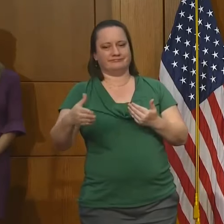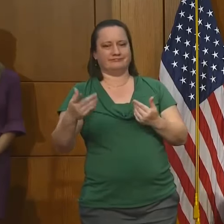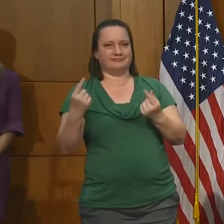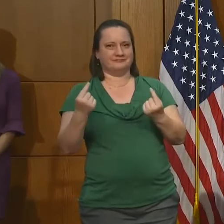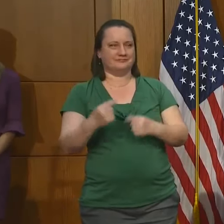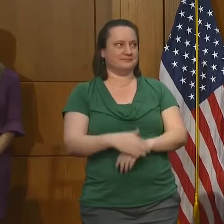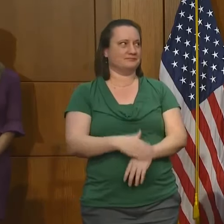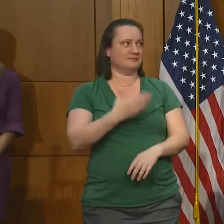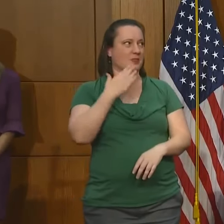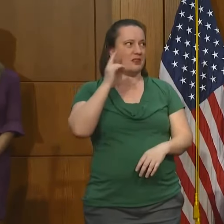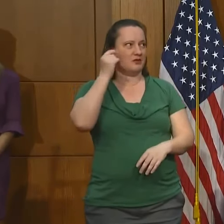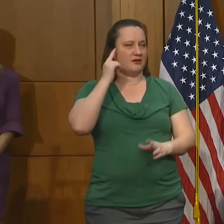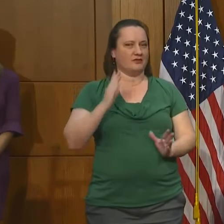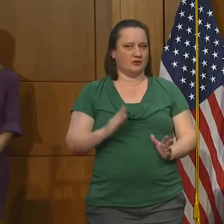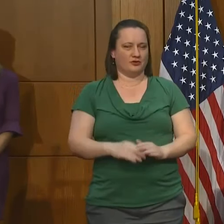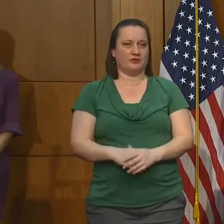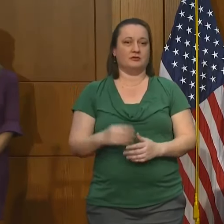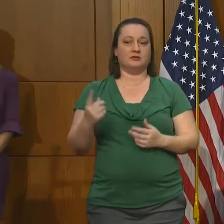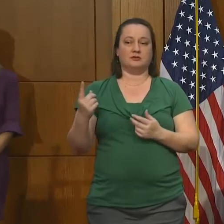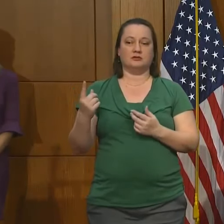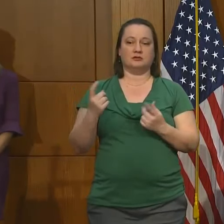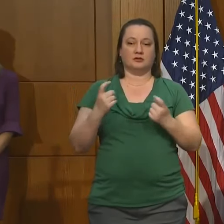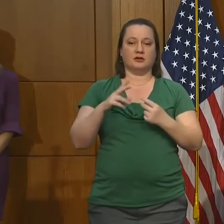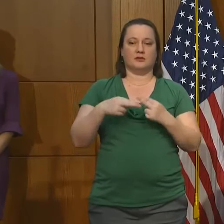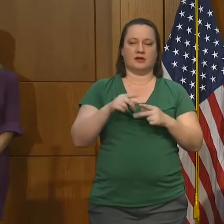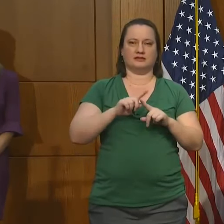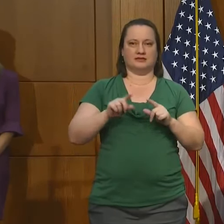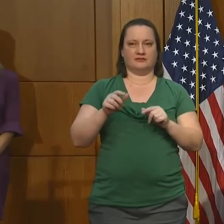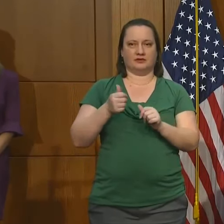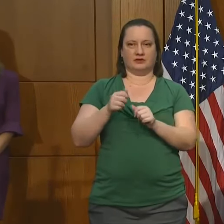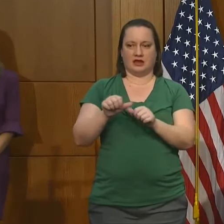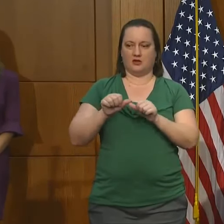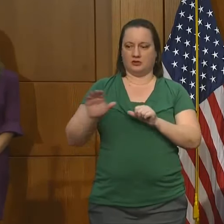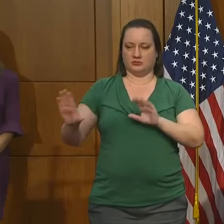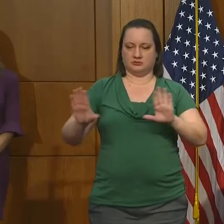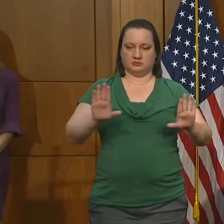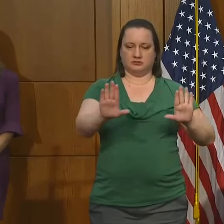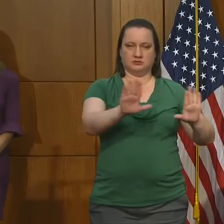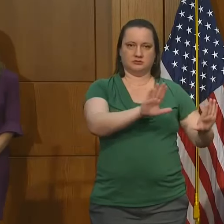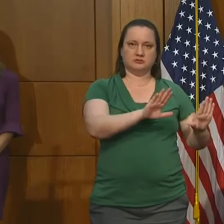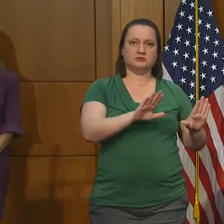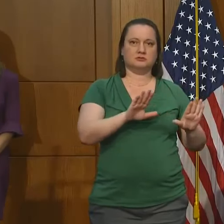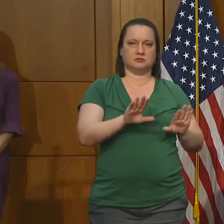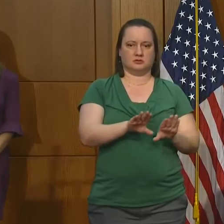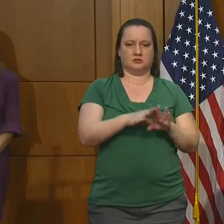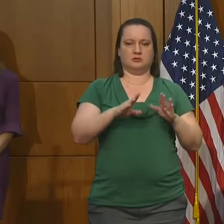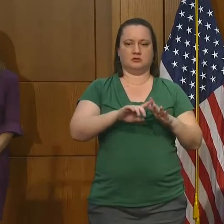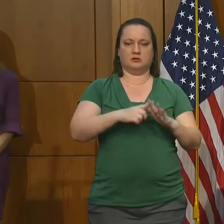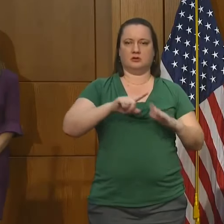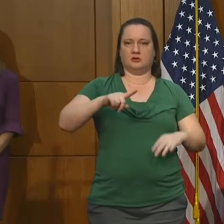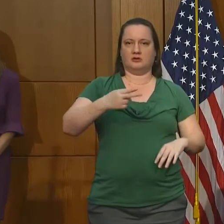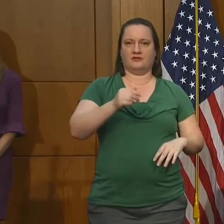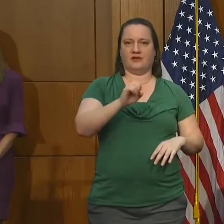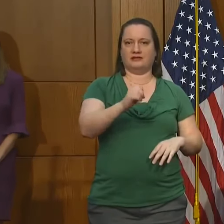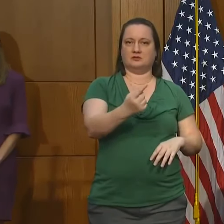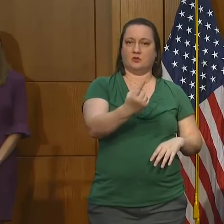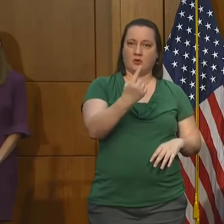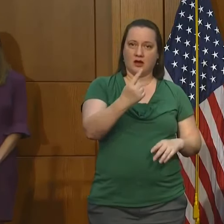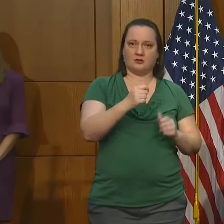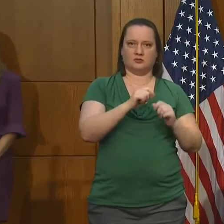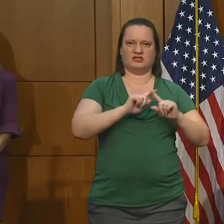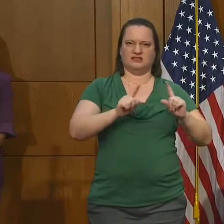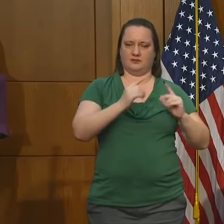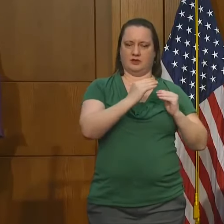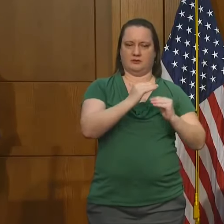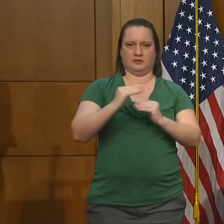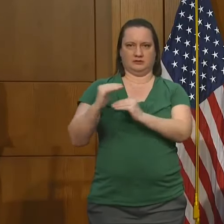Thank you, Governor. And the question was about different areas of the state approaching phase one differently. I want to be clear what that means and what that does not mean.